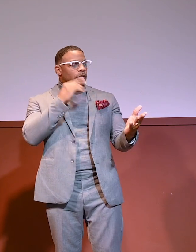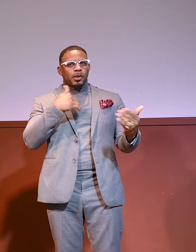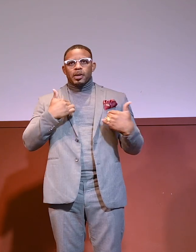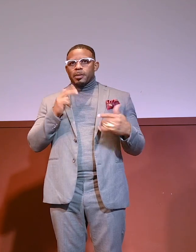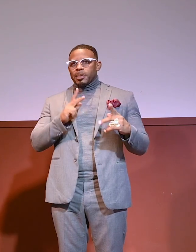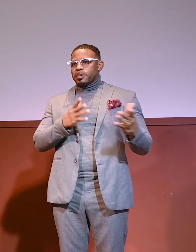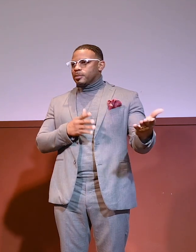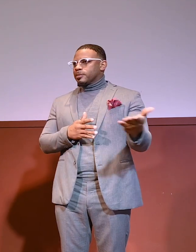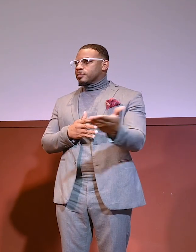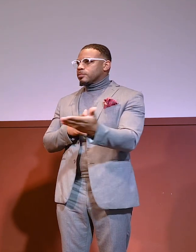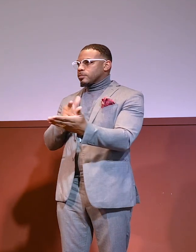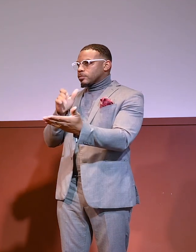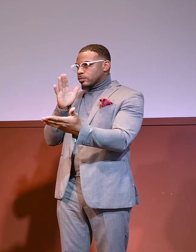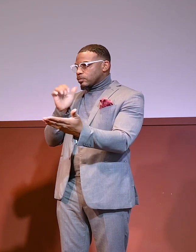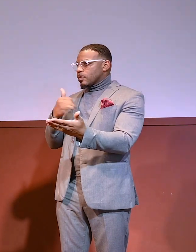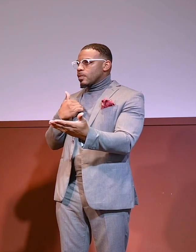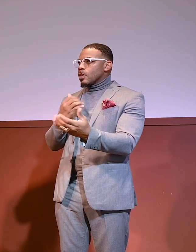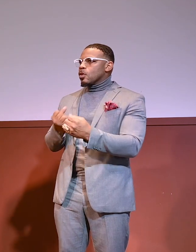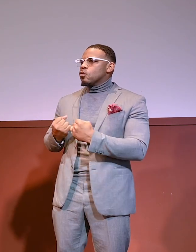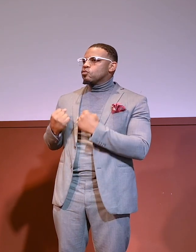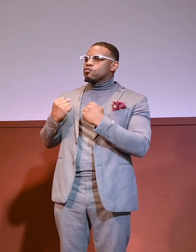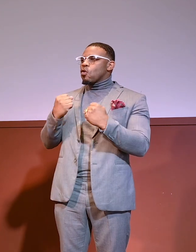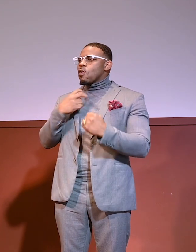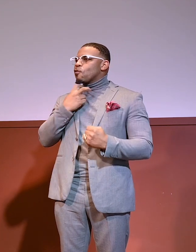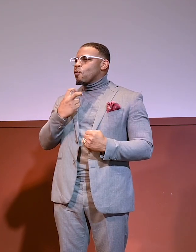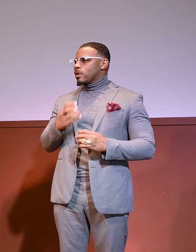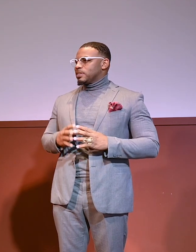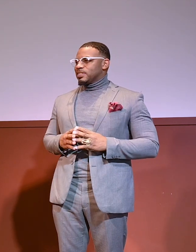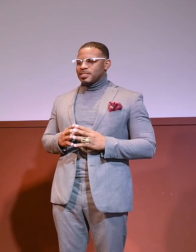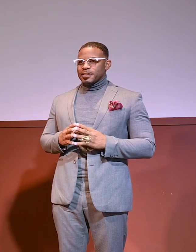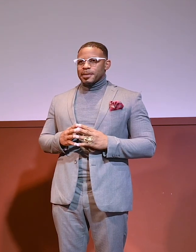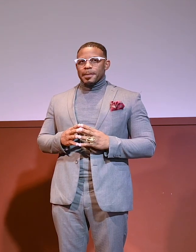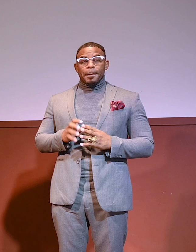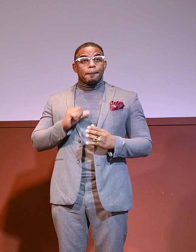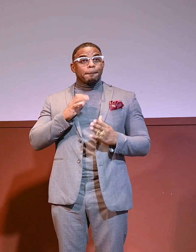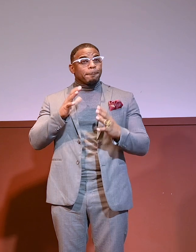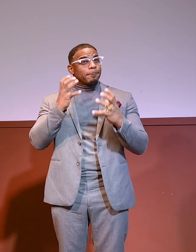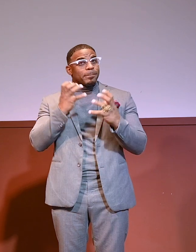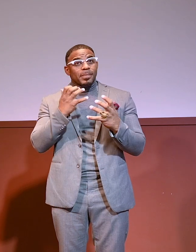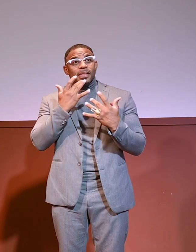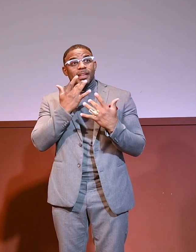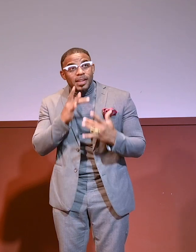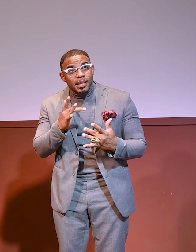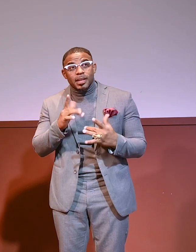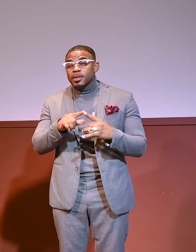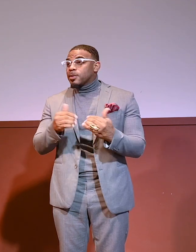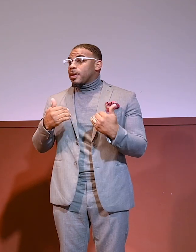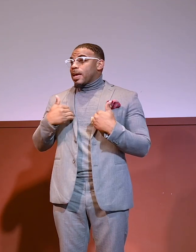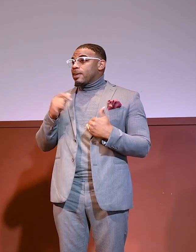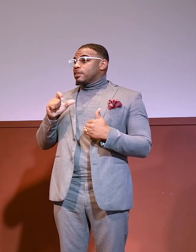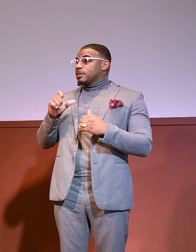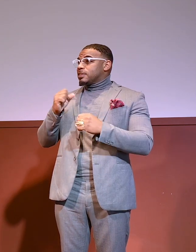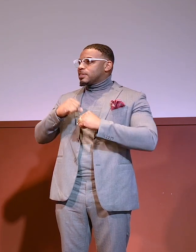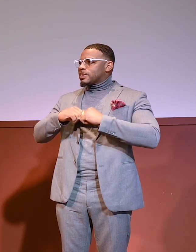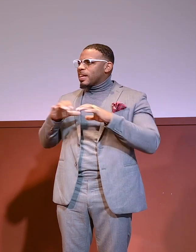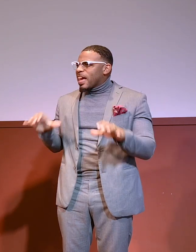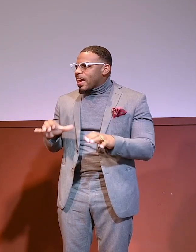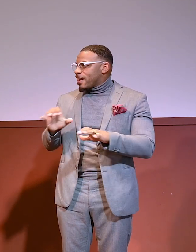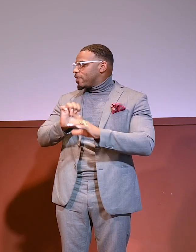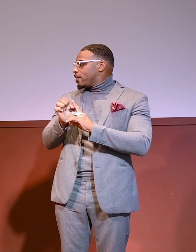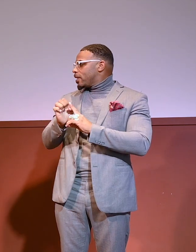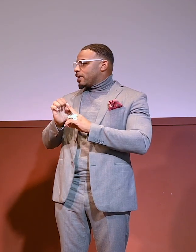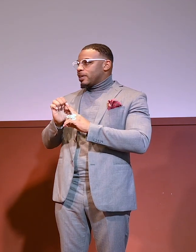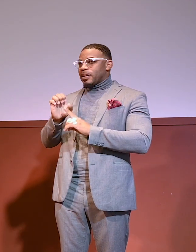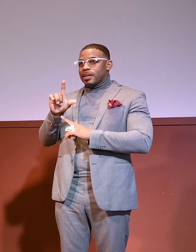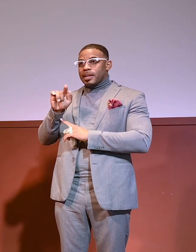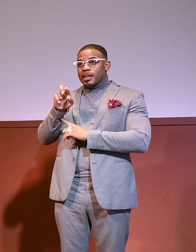young people who are going to have an even stronger voice. We're incredibly fortunate to have such an active and vibrant